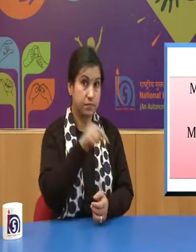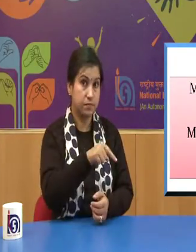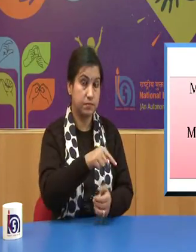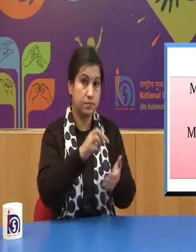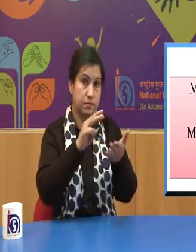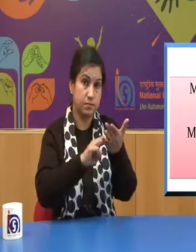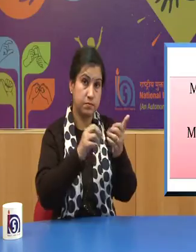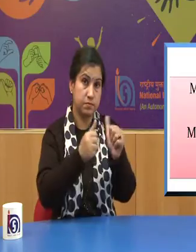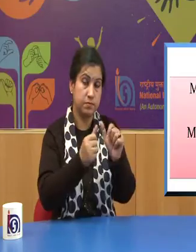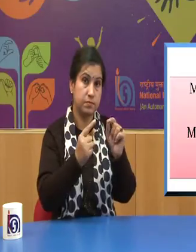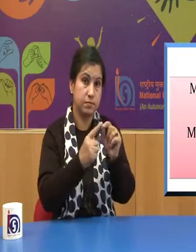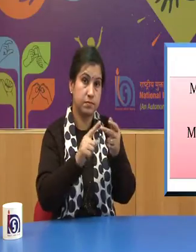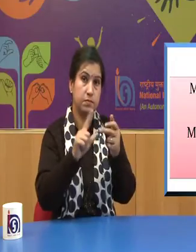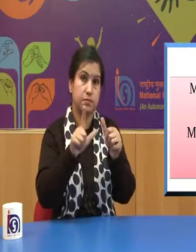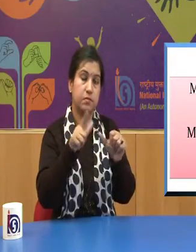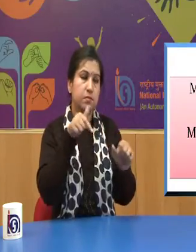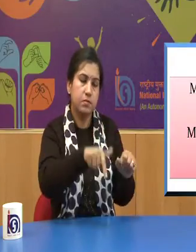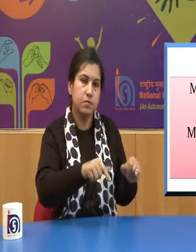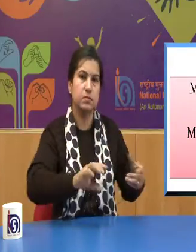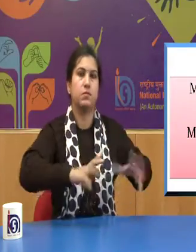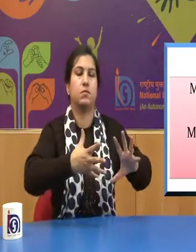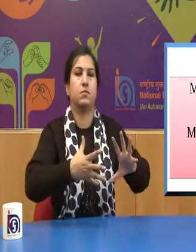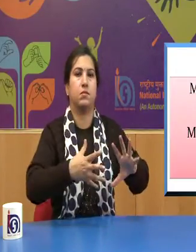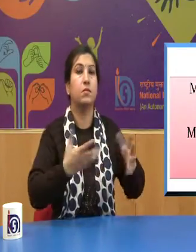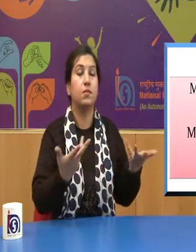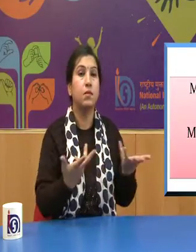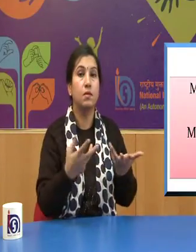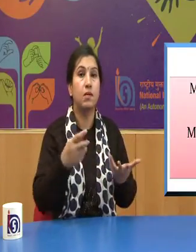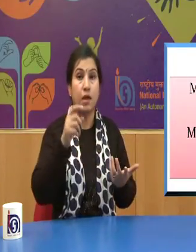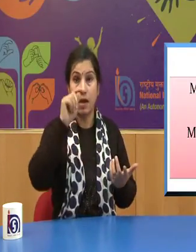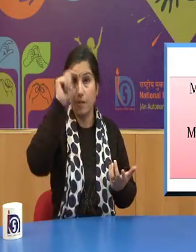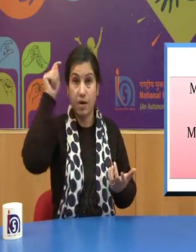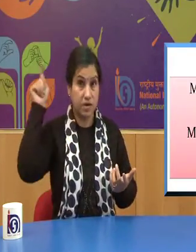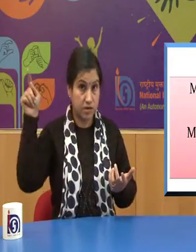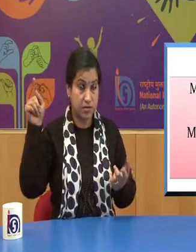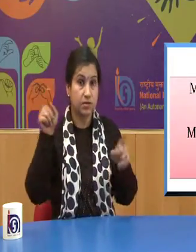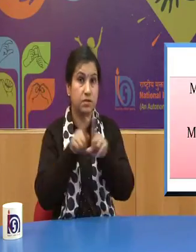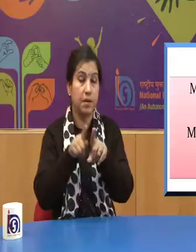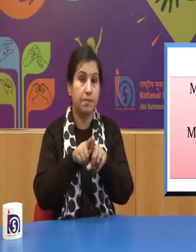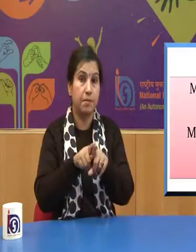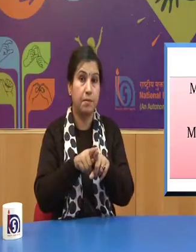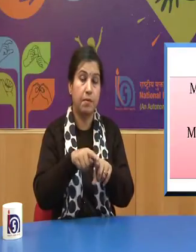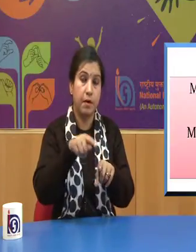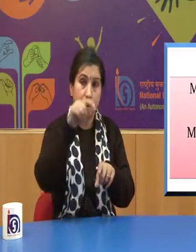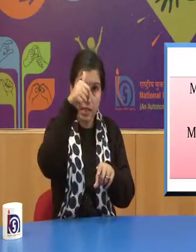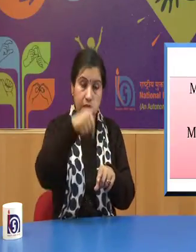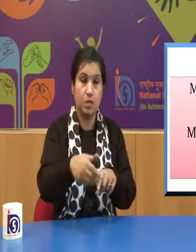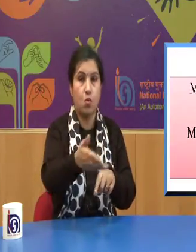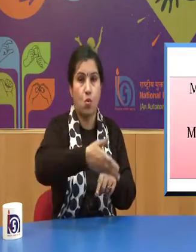Therefore, the Mapila revolt was against the Britishers and the